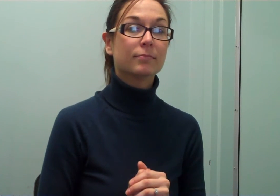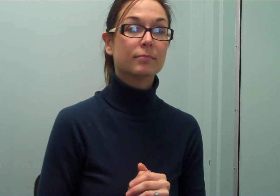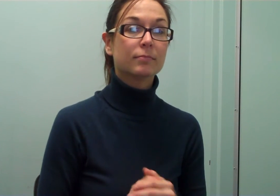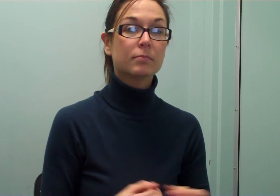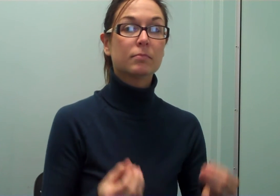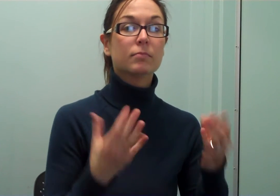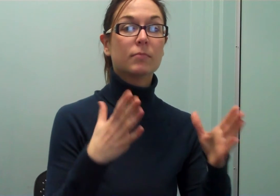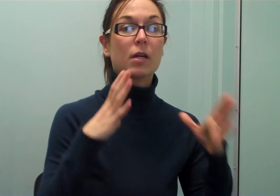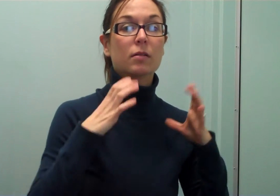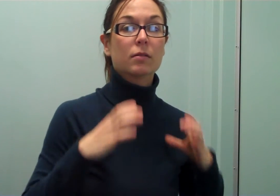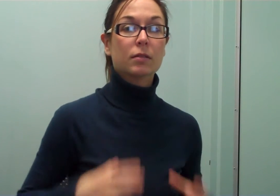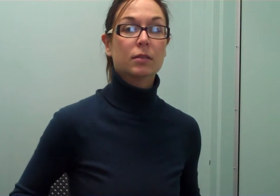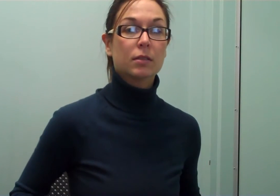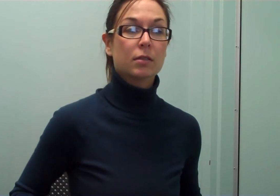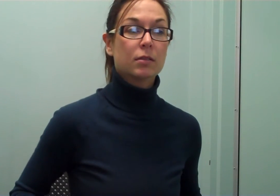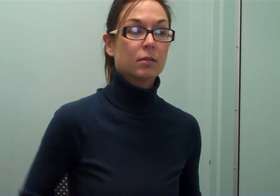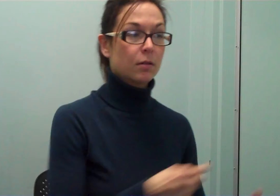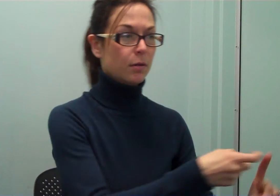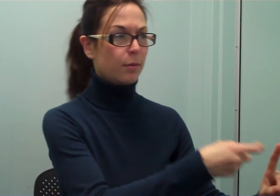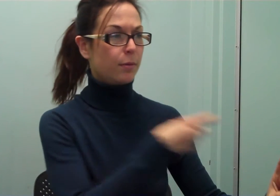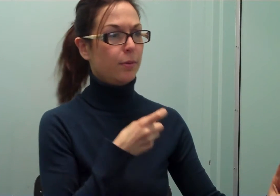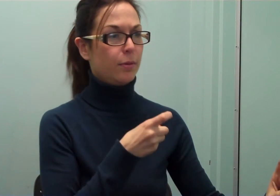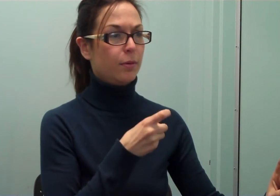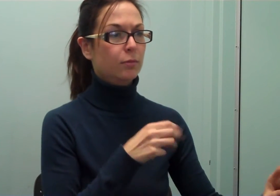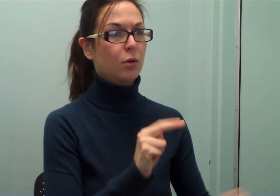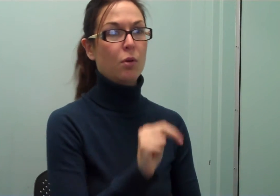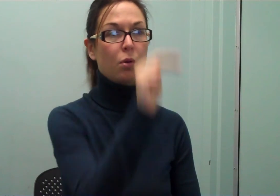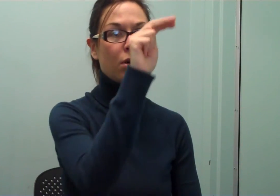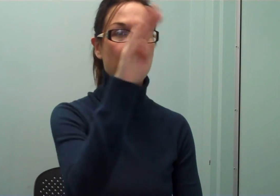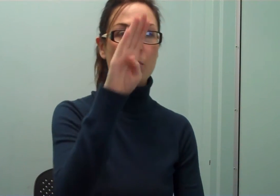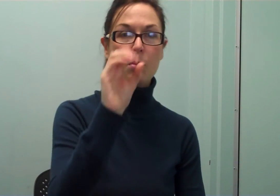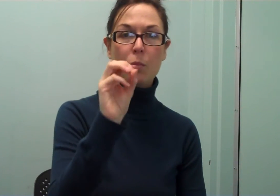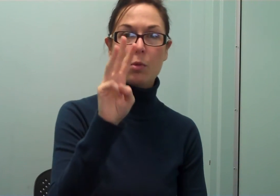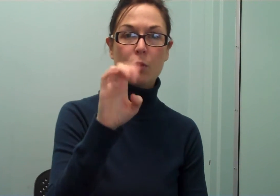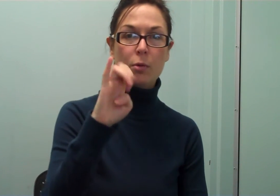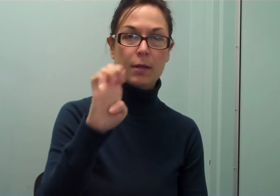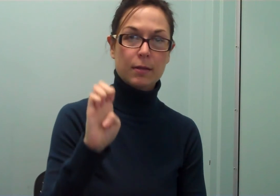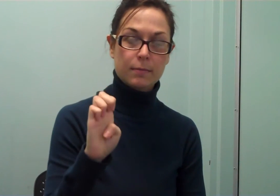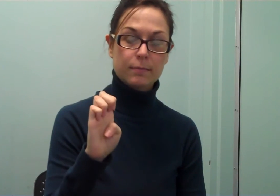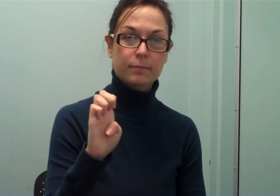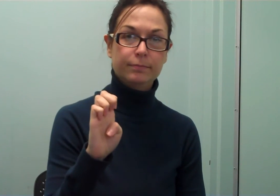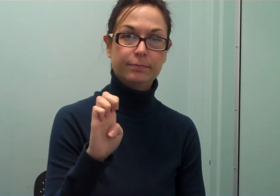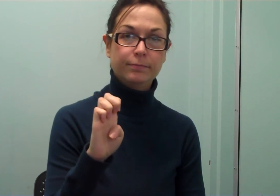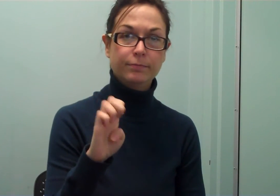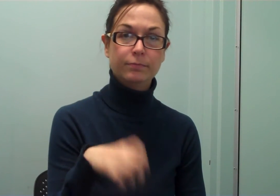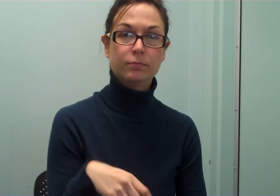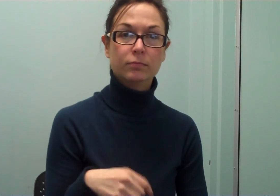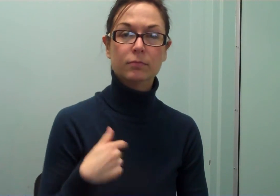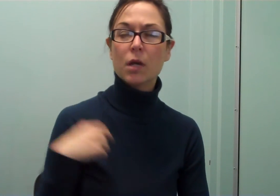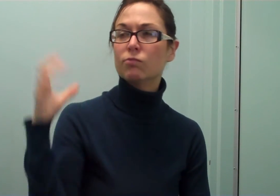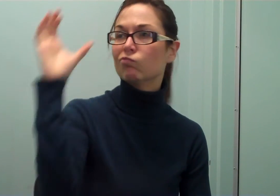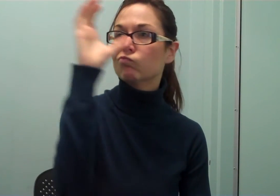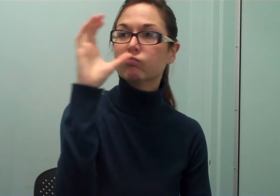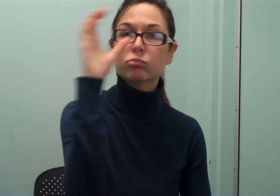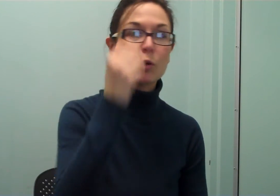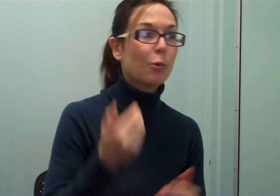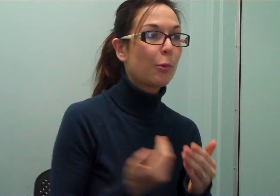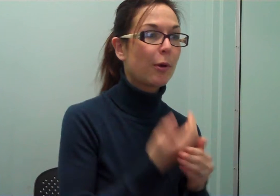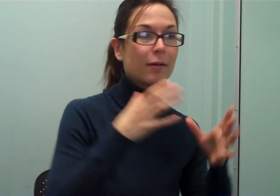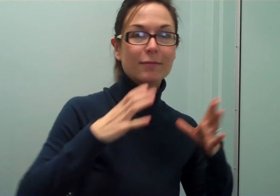from north of Bowie, and I'm looking for a new clientele.